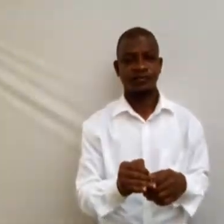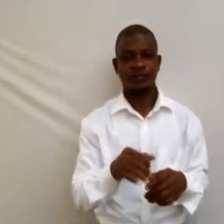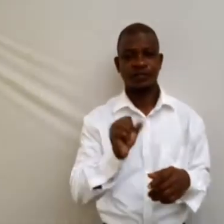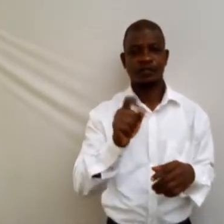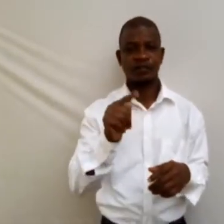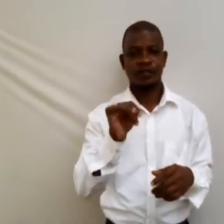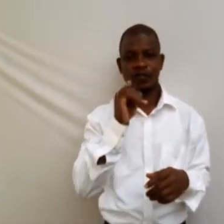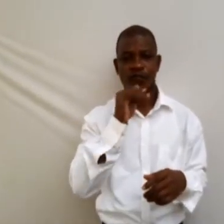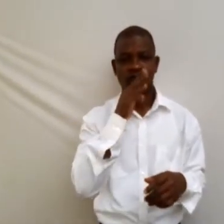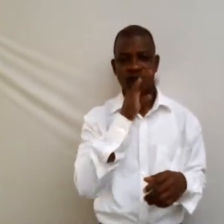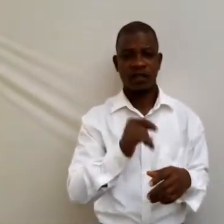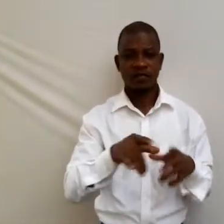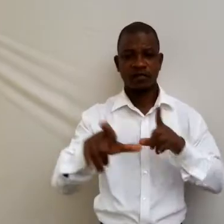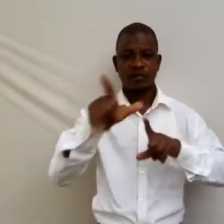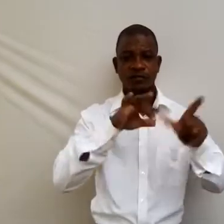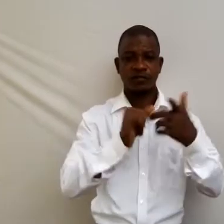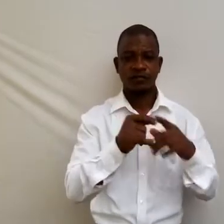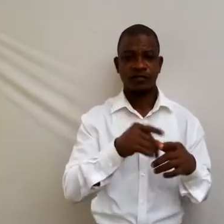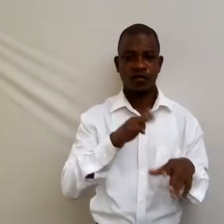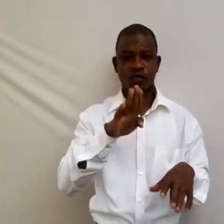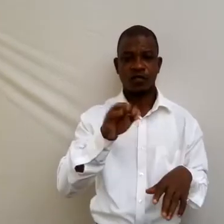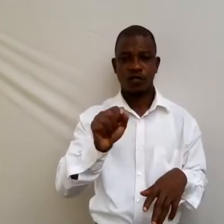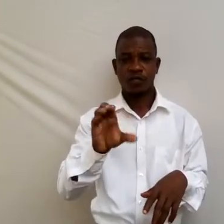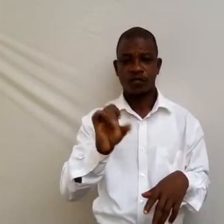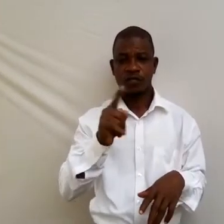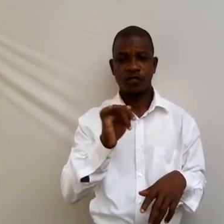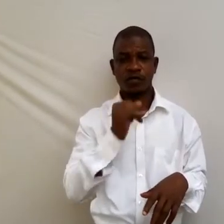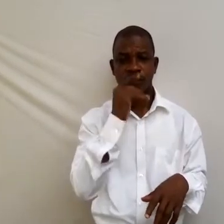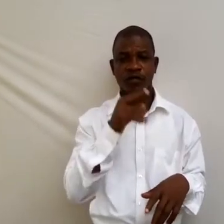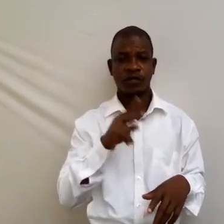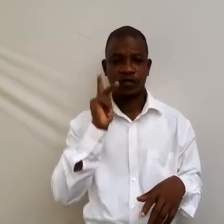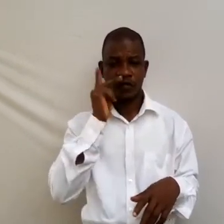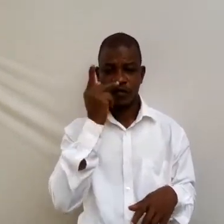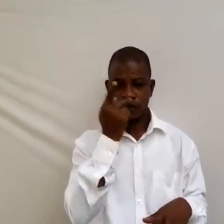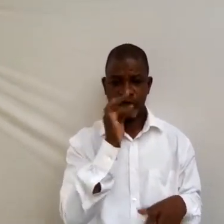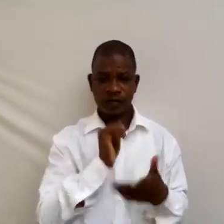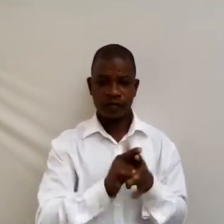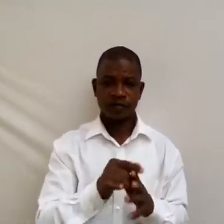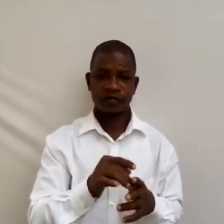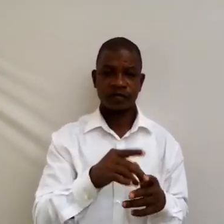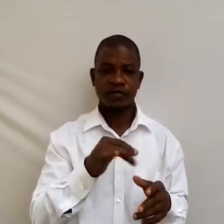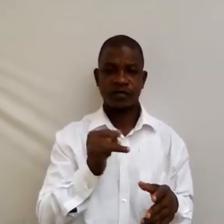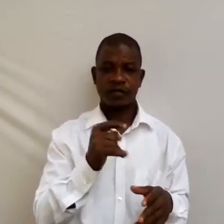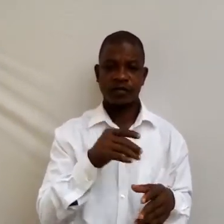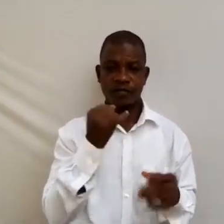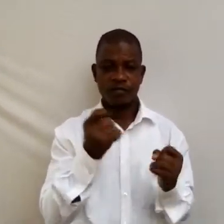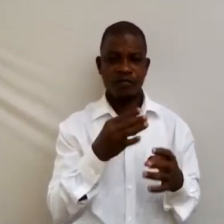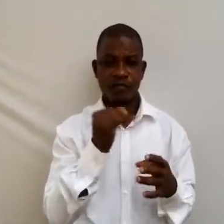STI symptoms of bacterial vaginosis, that is BF. Most women have no